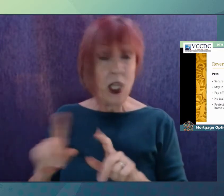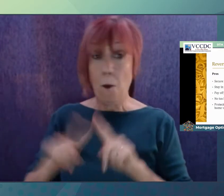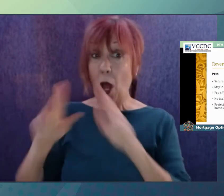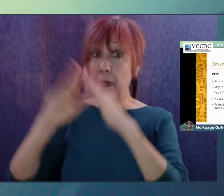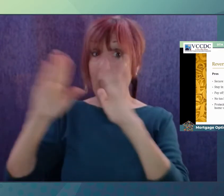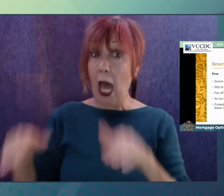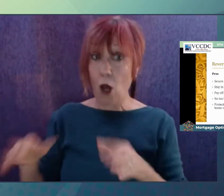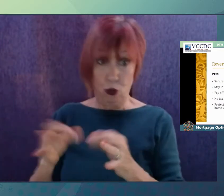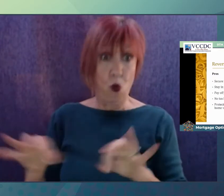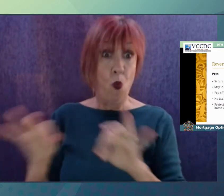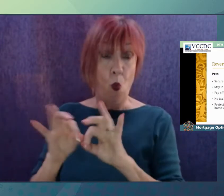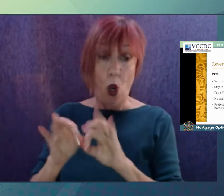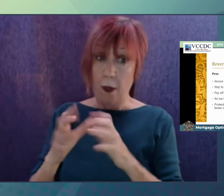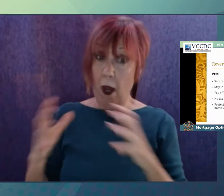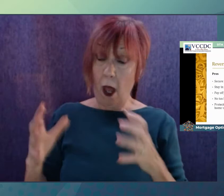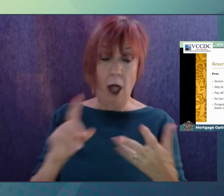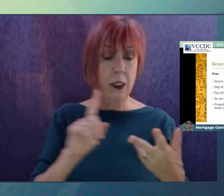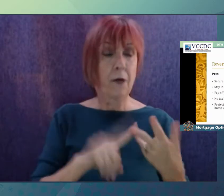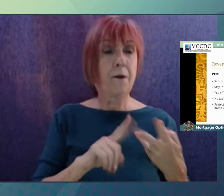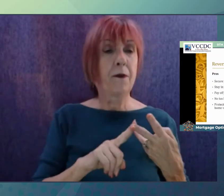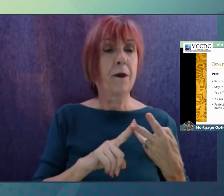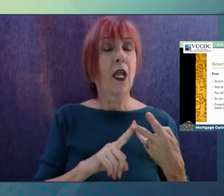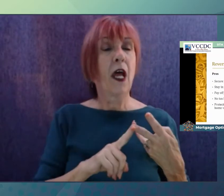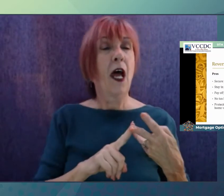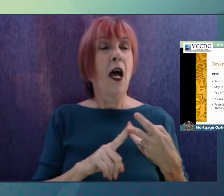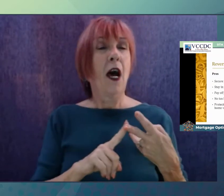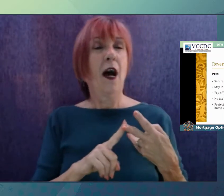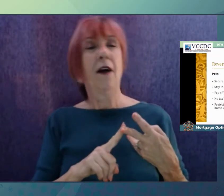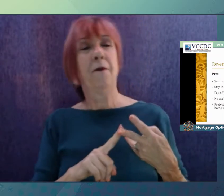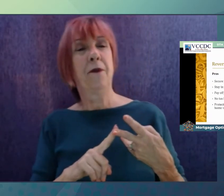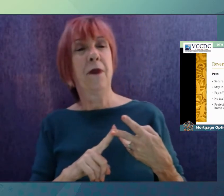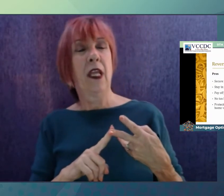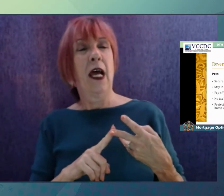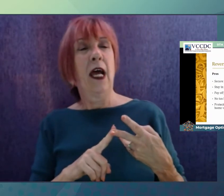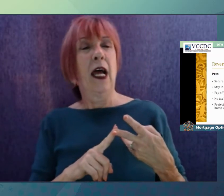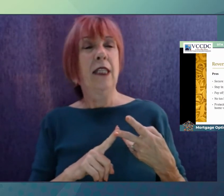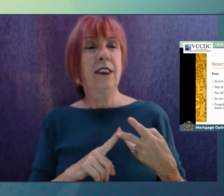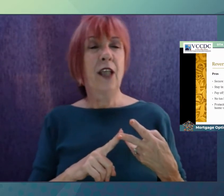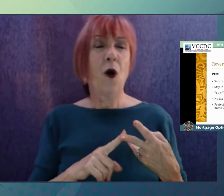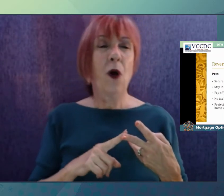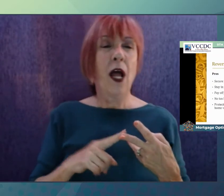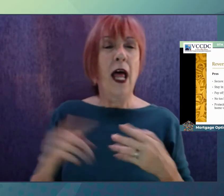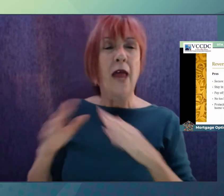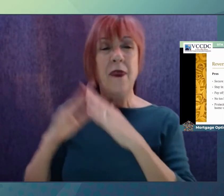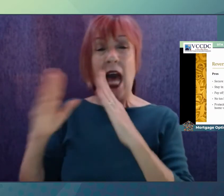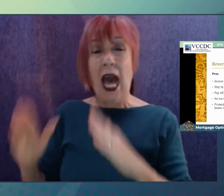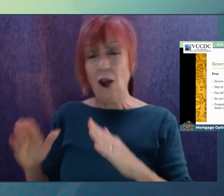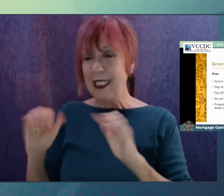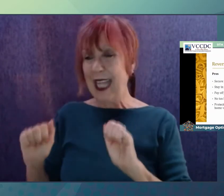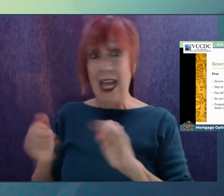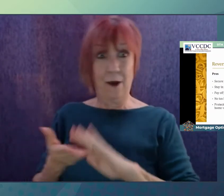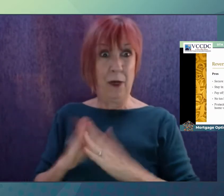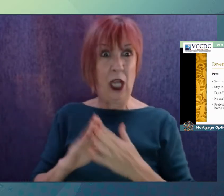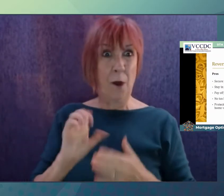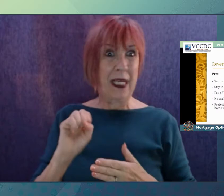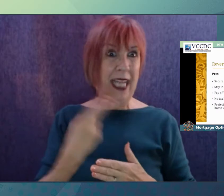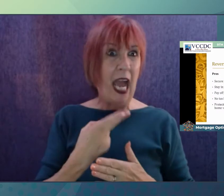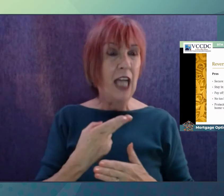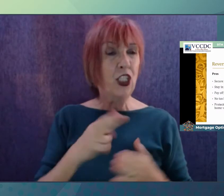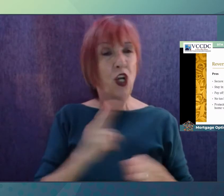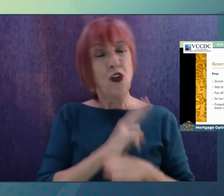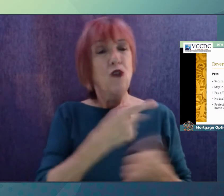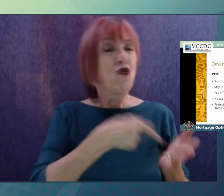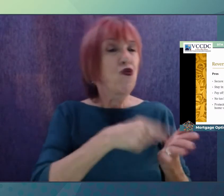homes. A reverse mortgage allows you to turn an otherwise illiquid asset into cash that you can use to cover expenses